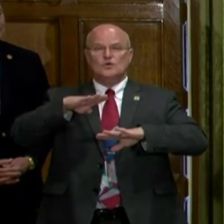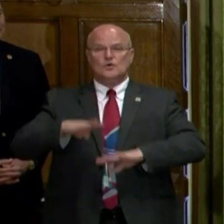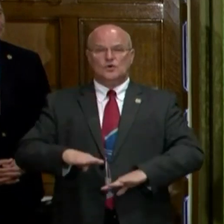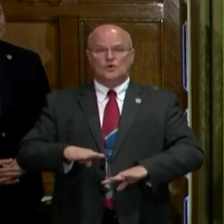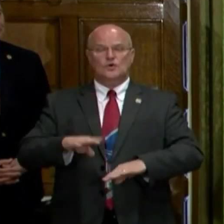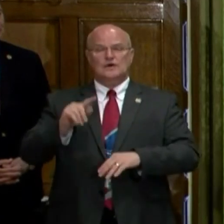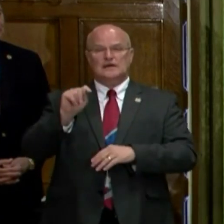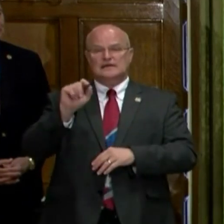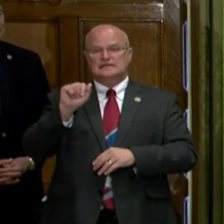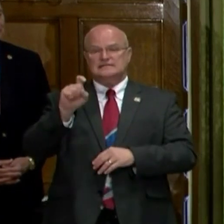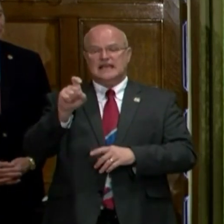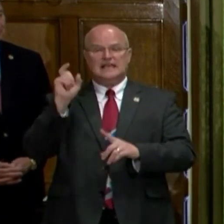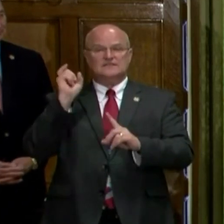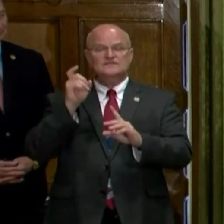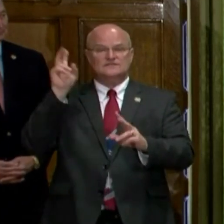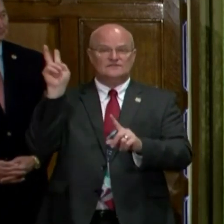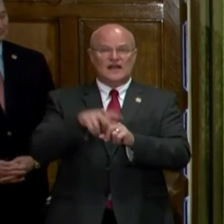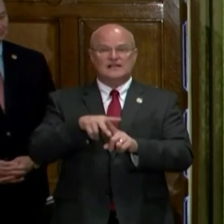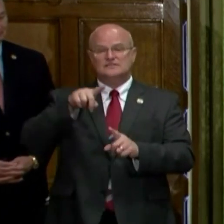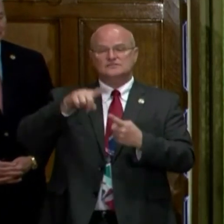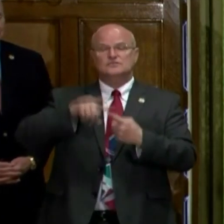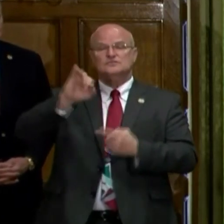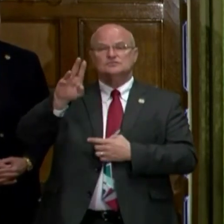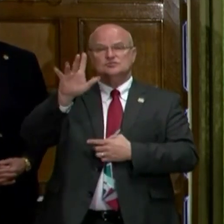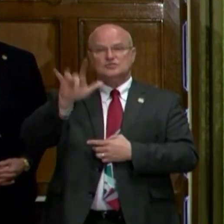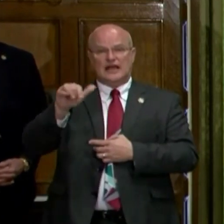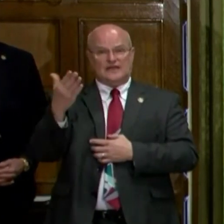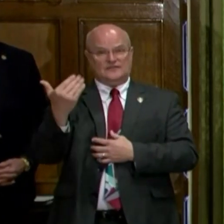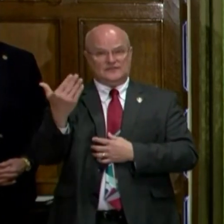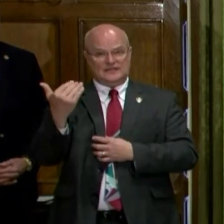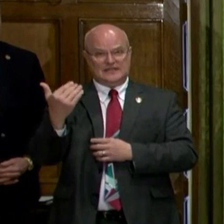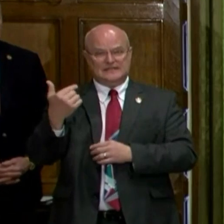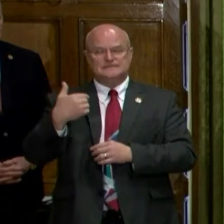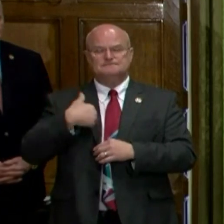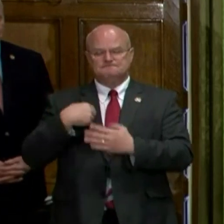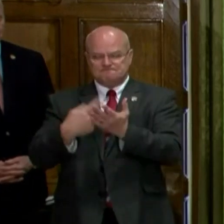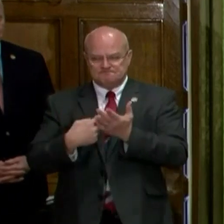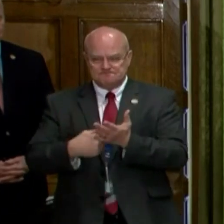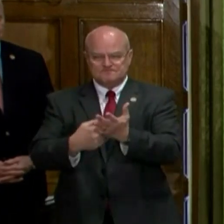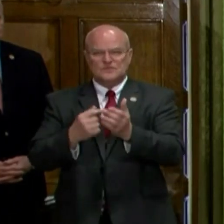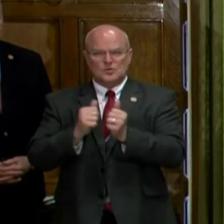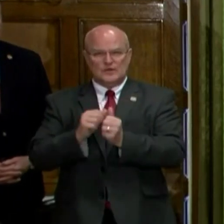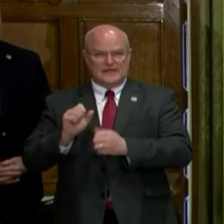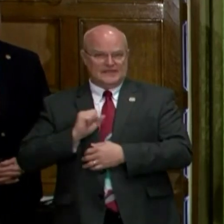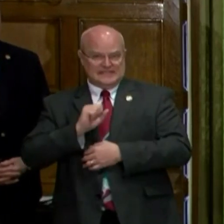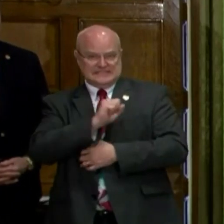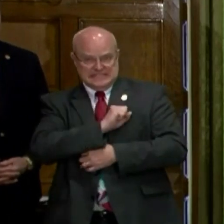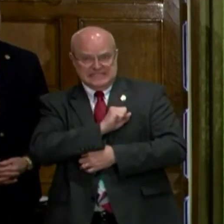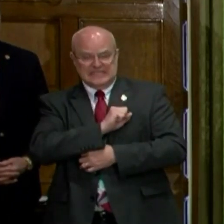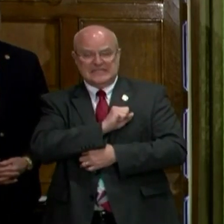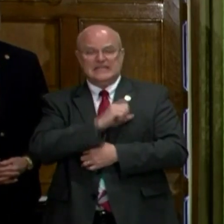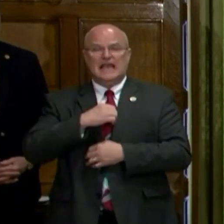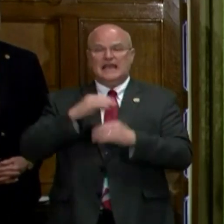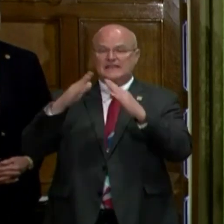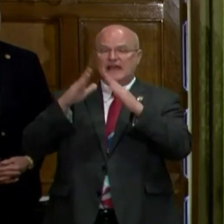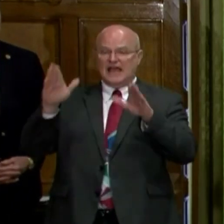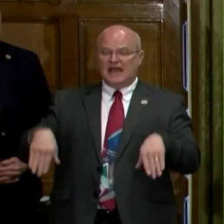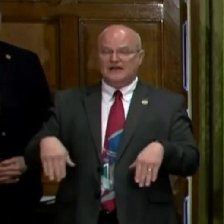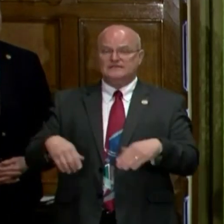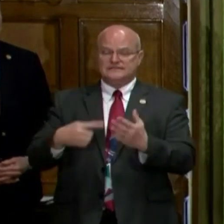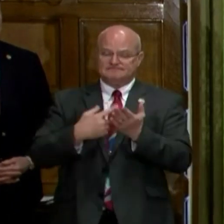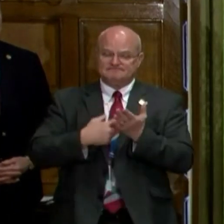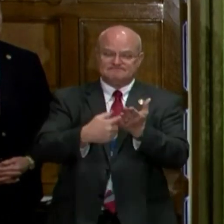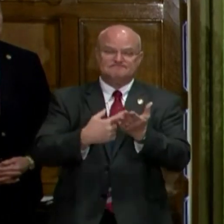tax filers to July 15th. And so I've worked with the Senate House leadership, and we